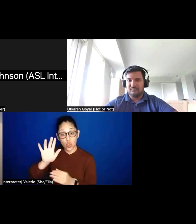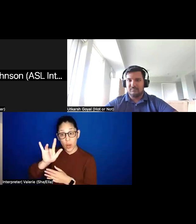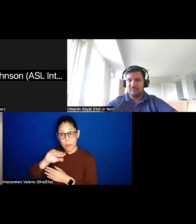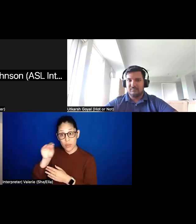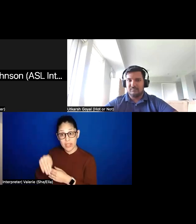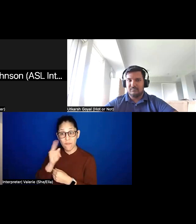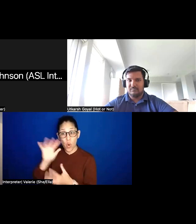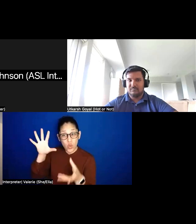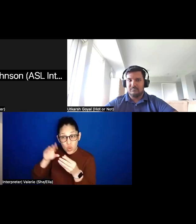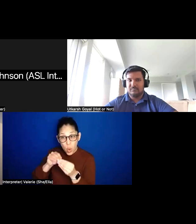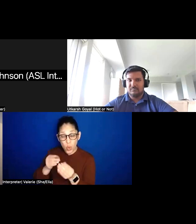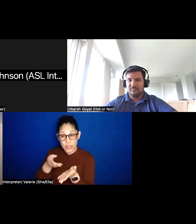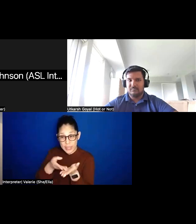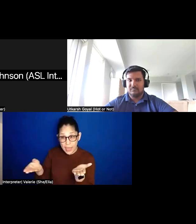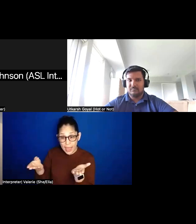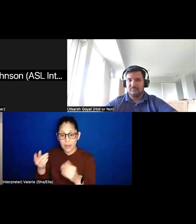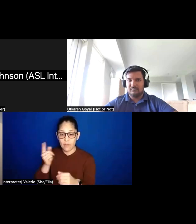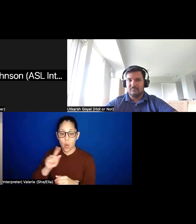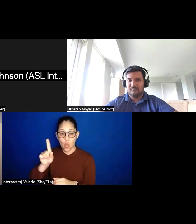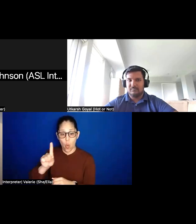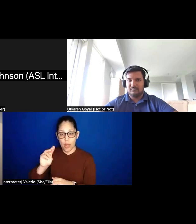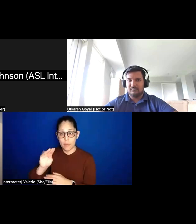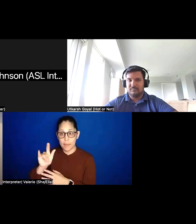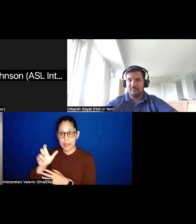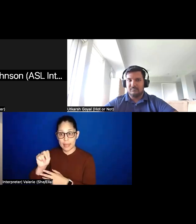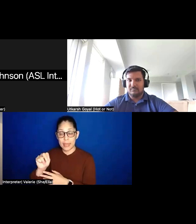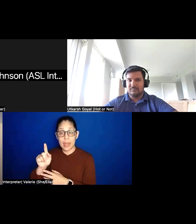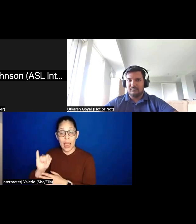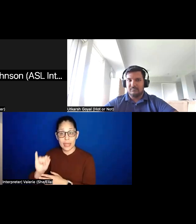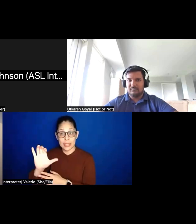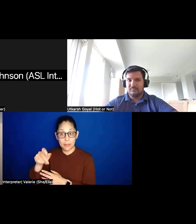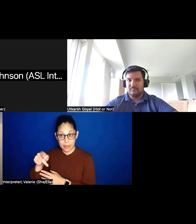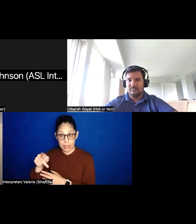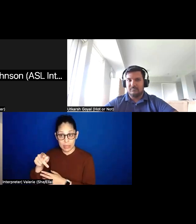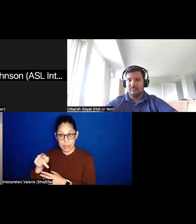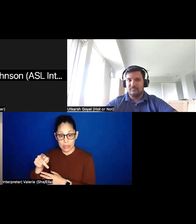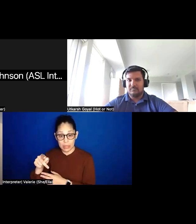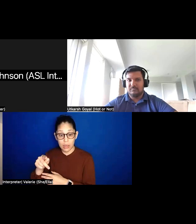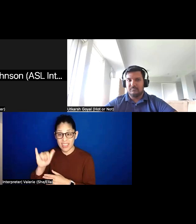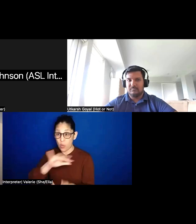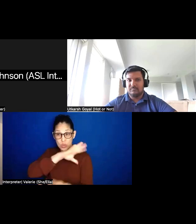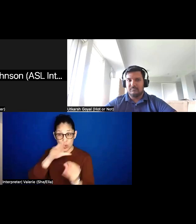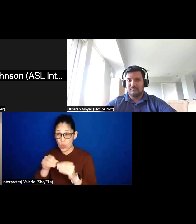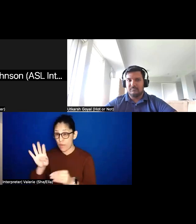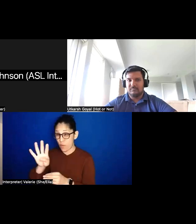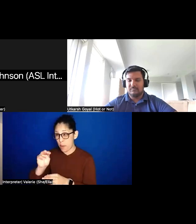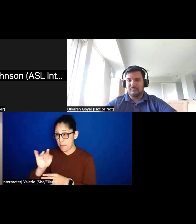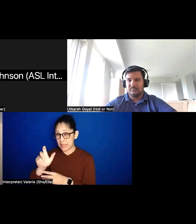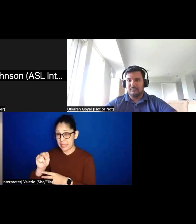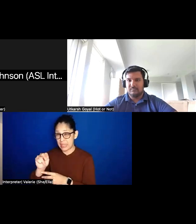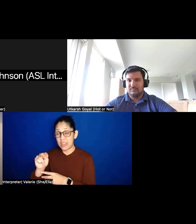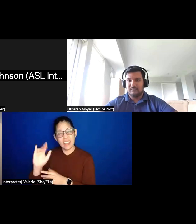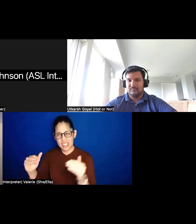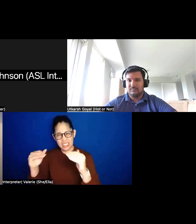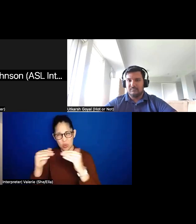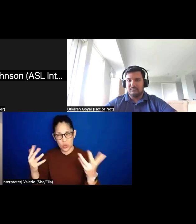1 million ICP. So a total valuation of 4 million ICP, mm-hmm. which I think is about 20-ish